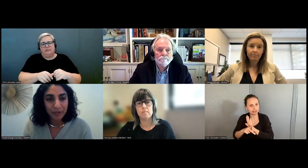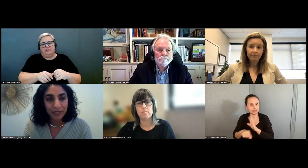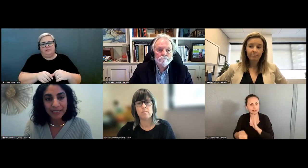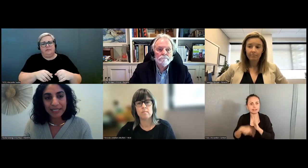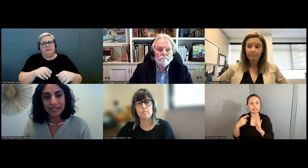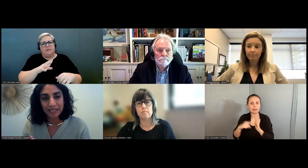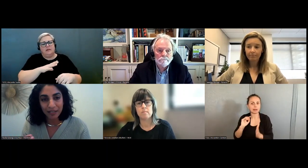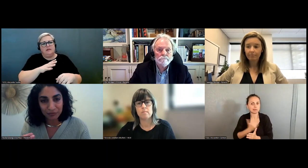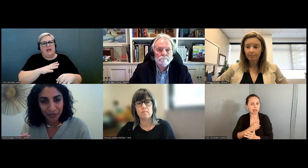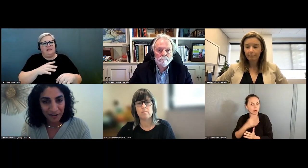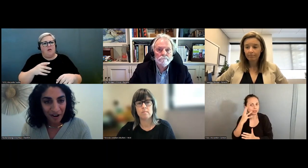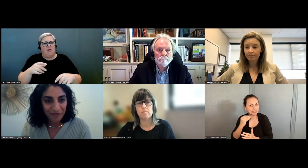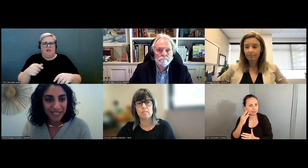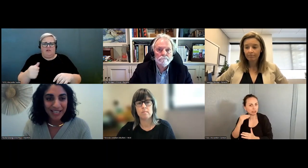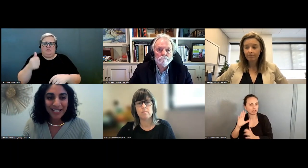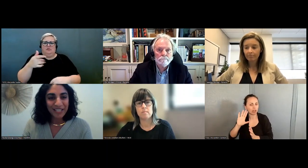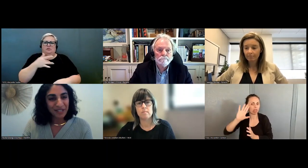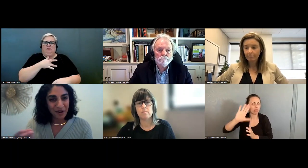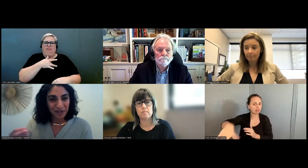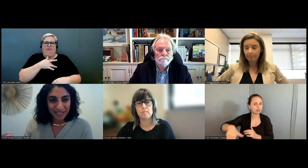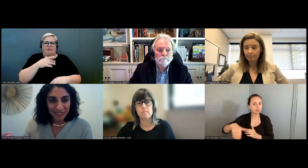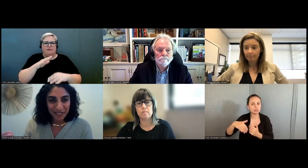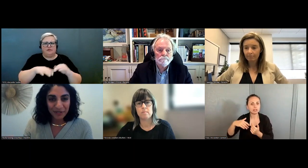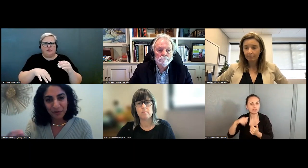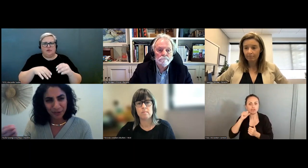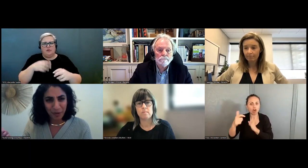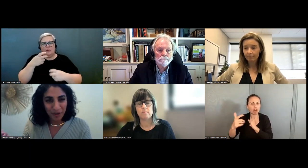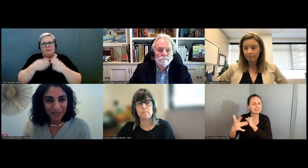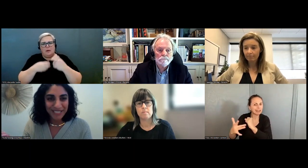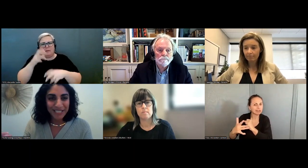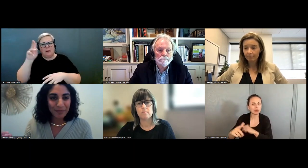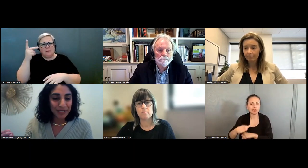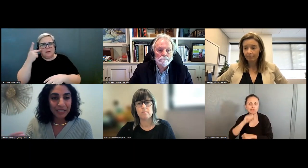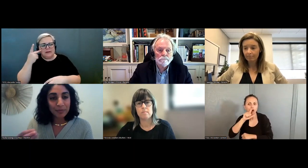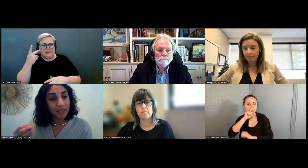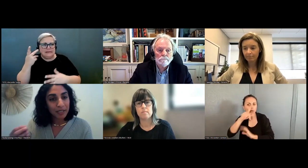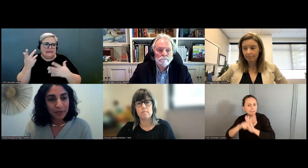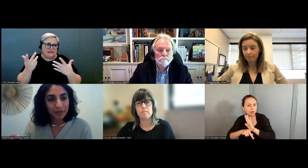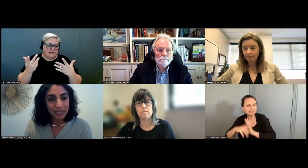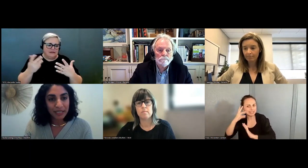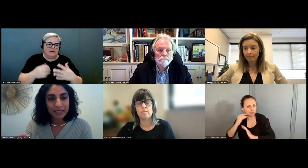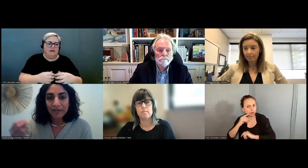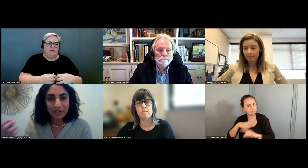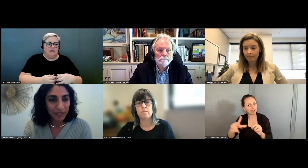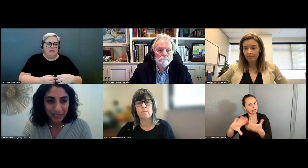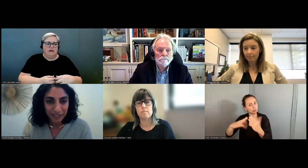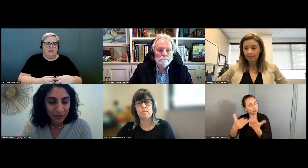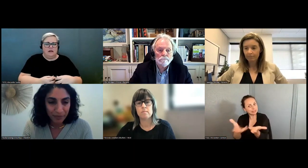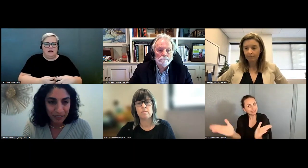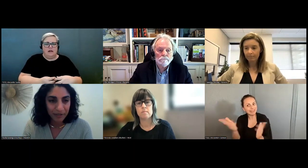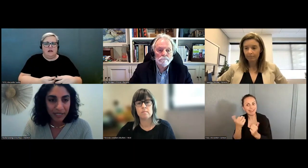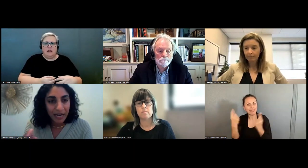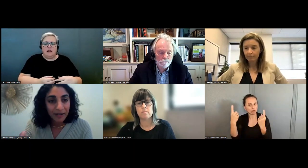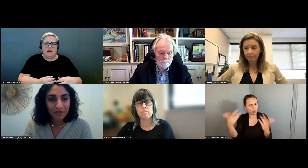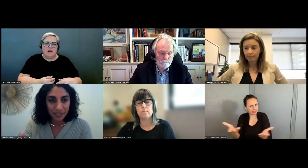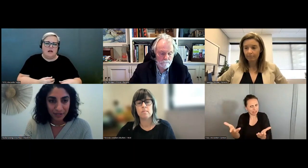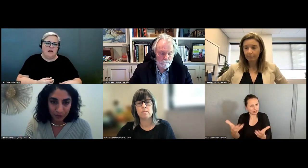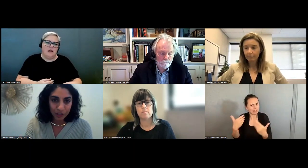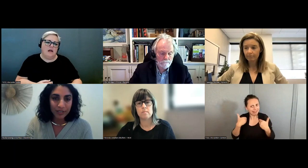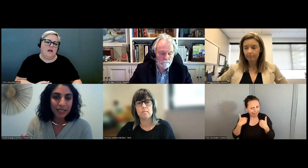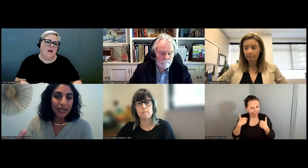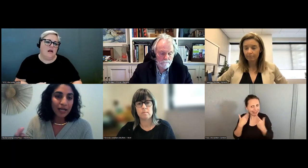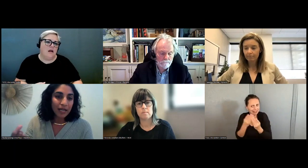our experiences get written off as, not technical, not real policy experiences, but communities. Everybody here, we've been here and have